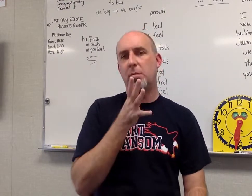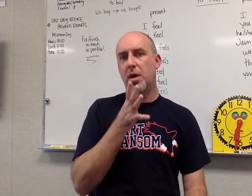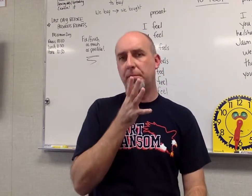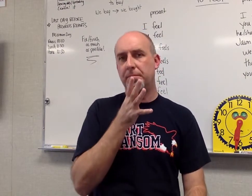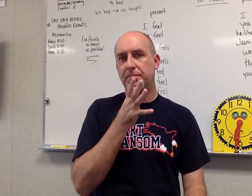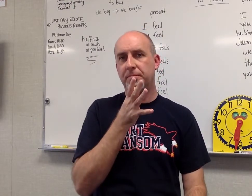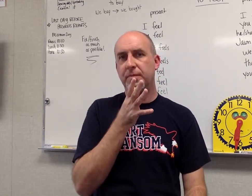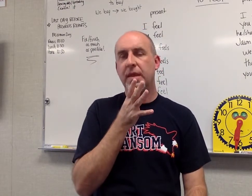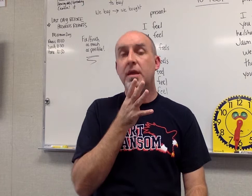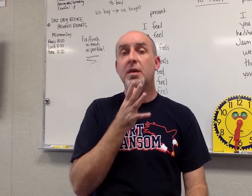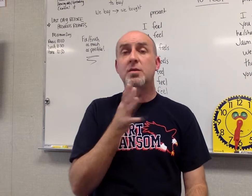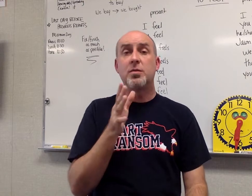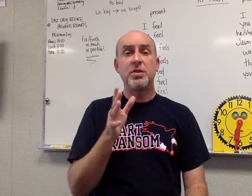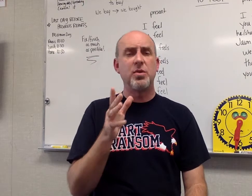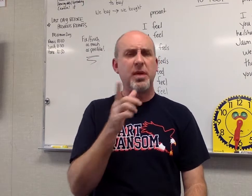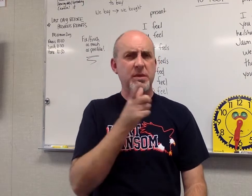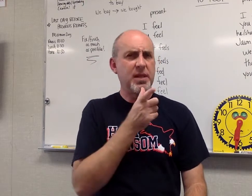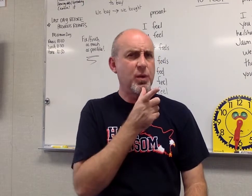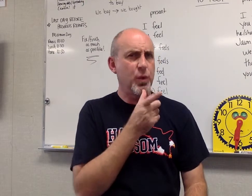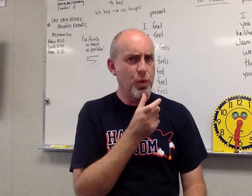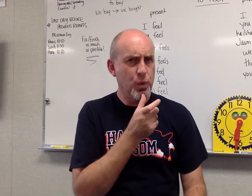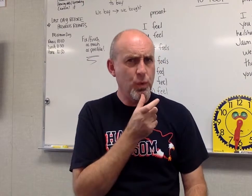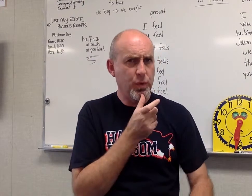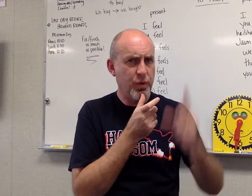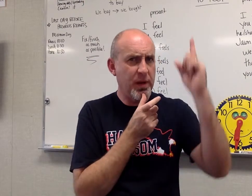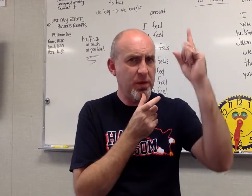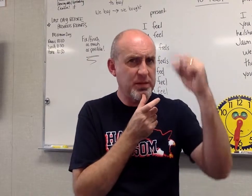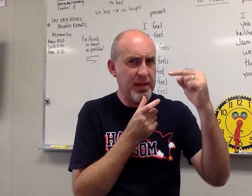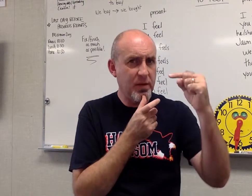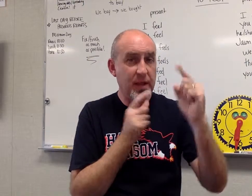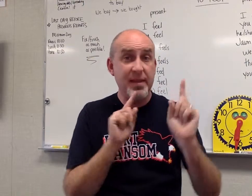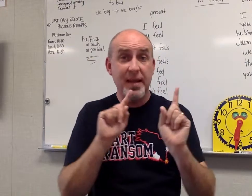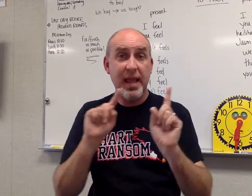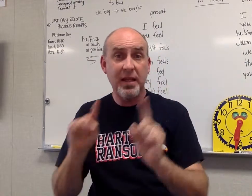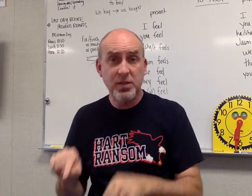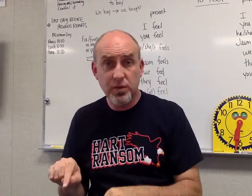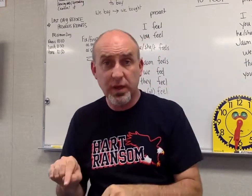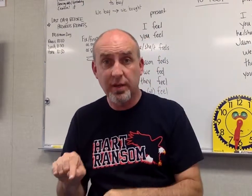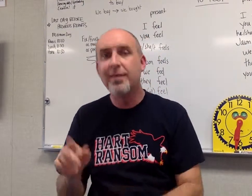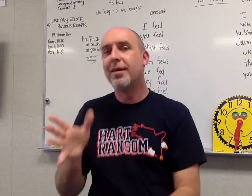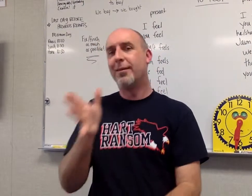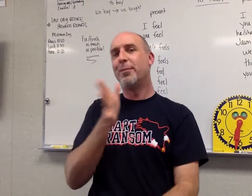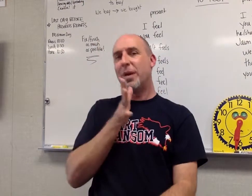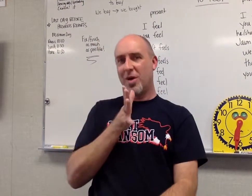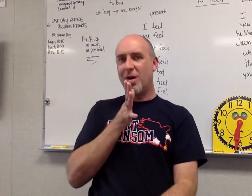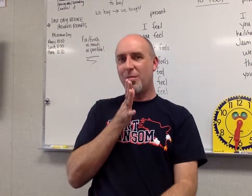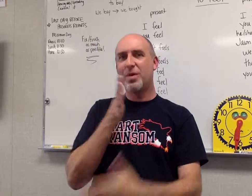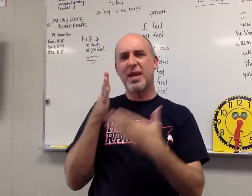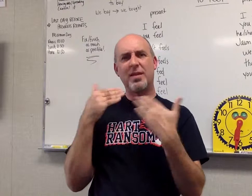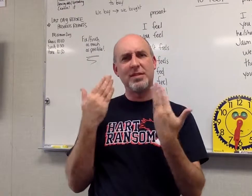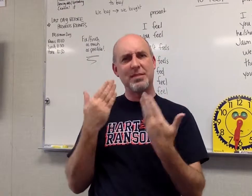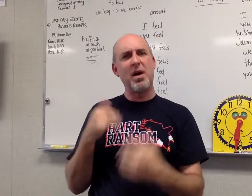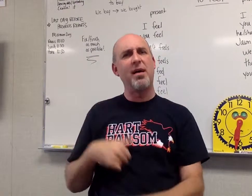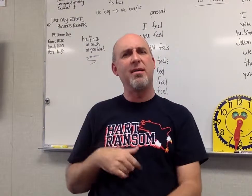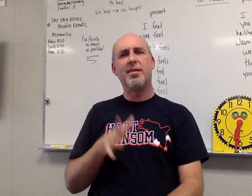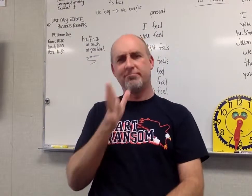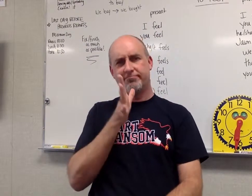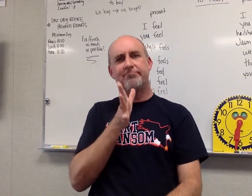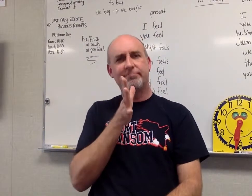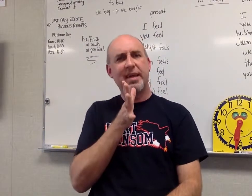mom. So by doing that, by saying who with your eyebrows down and then answering my mom with kind of a smile and yeah,